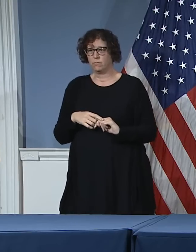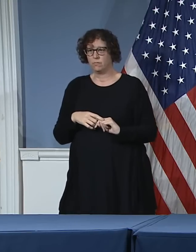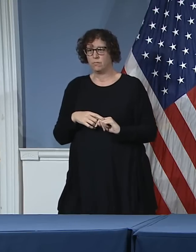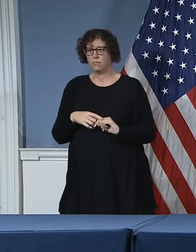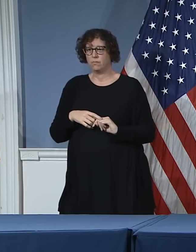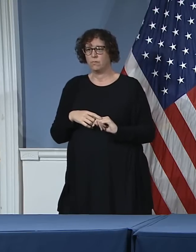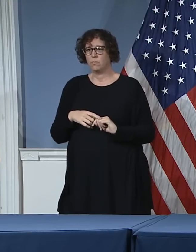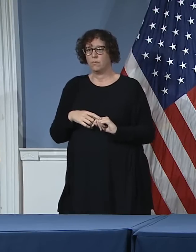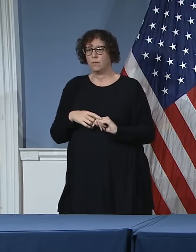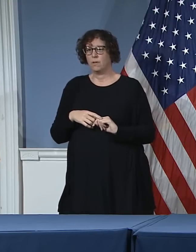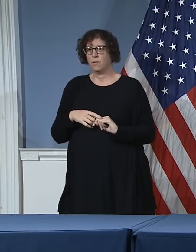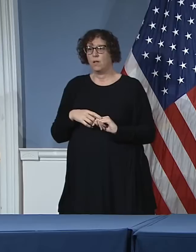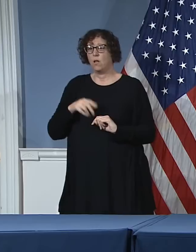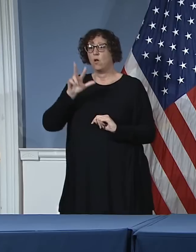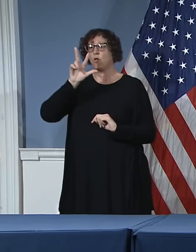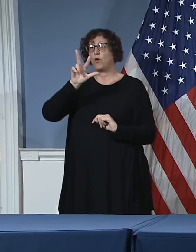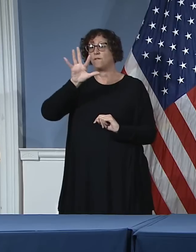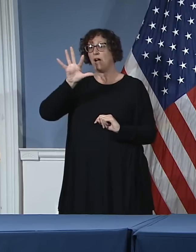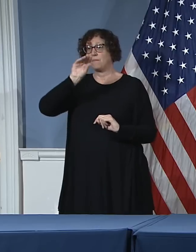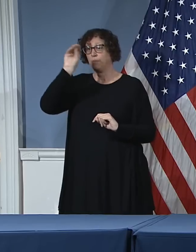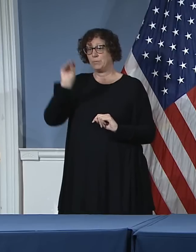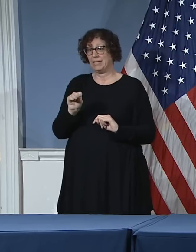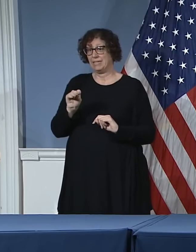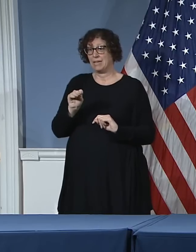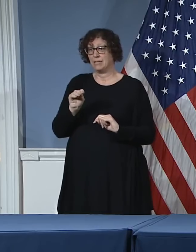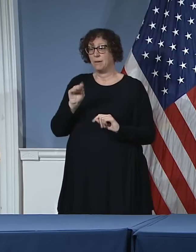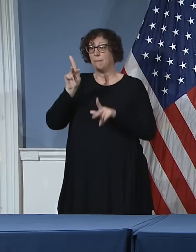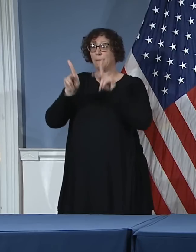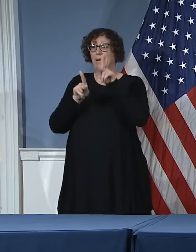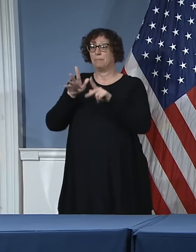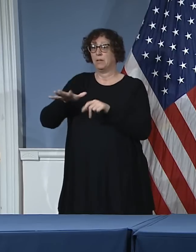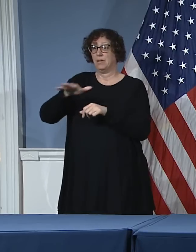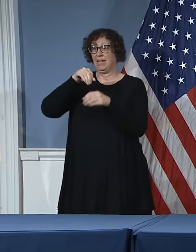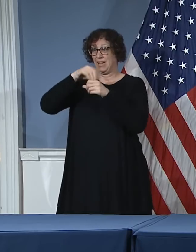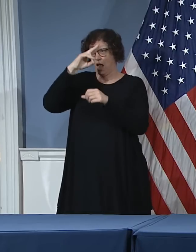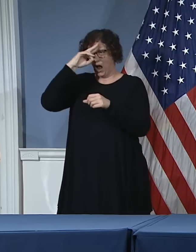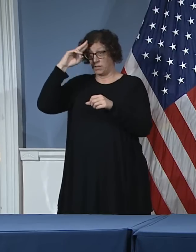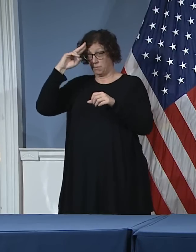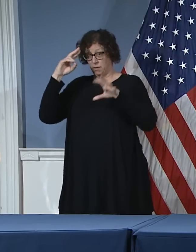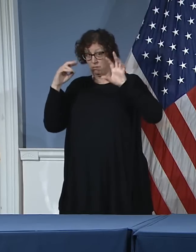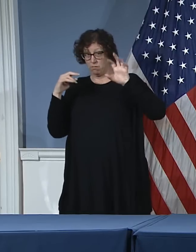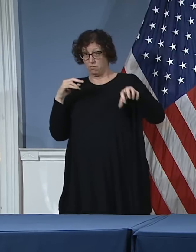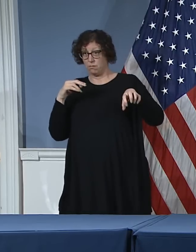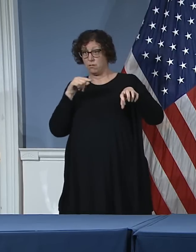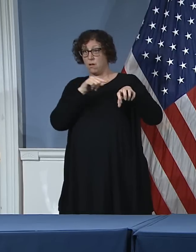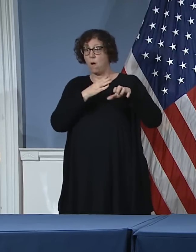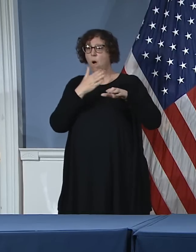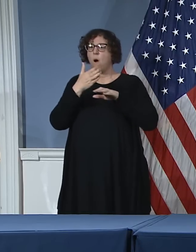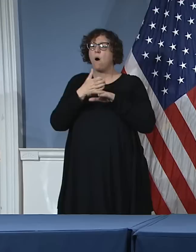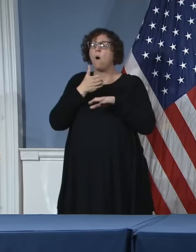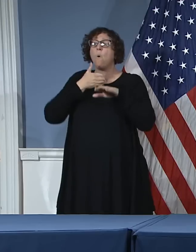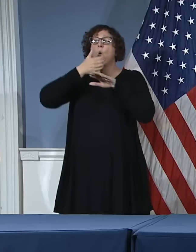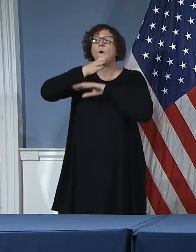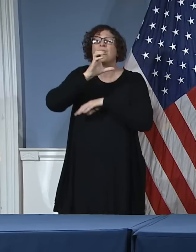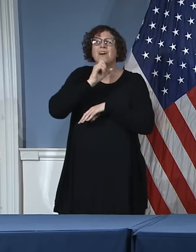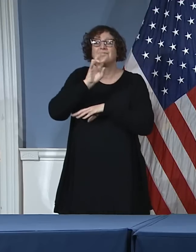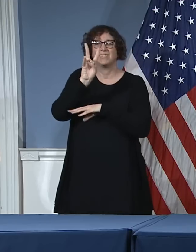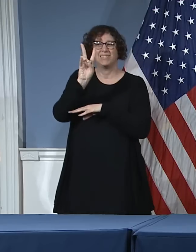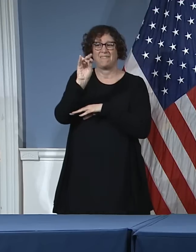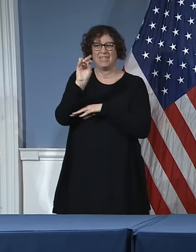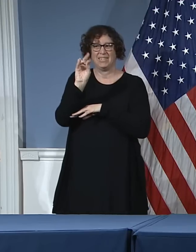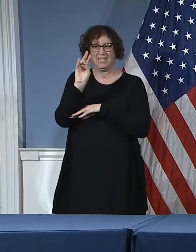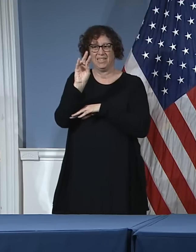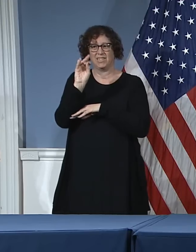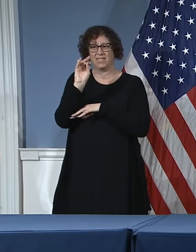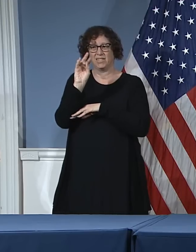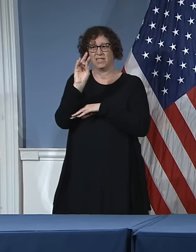that 35% of the hospitalizations are folks over 70, more than 3 times the representation of that group in the